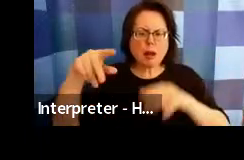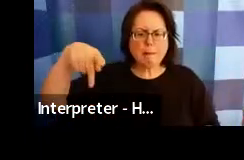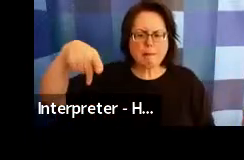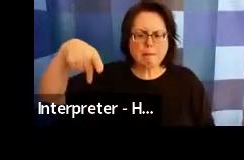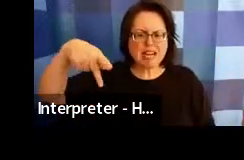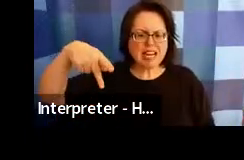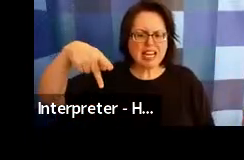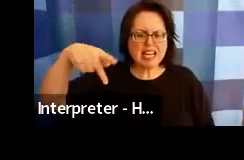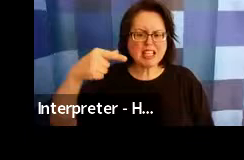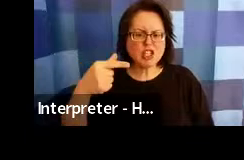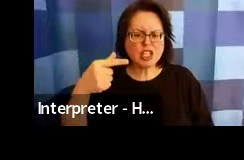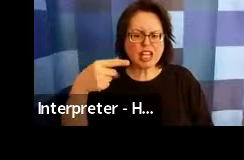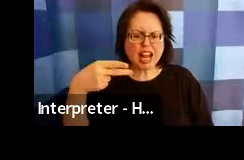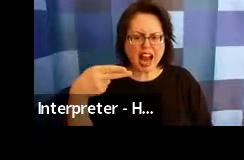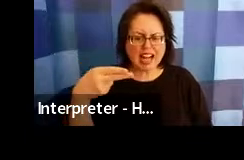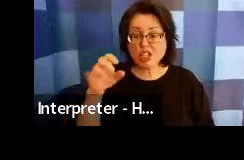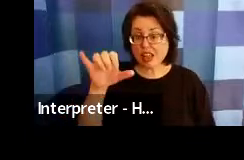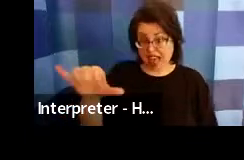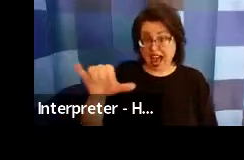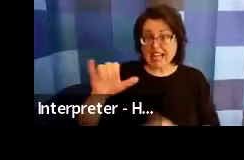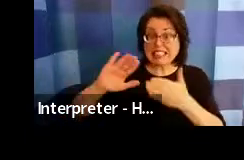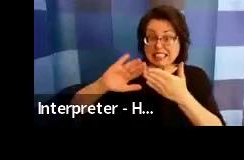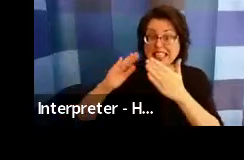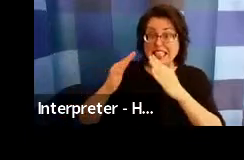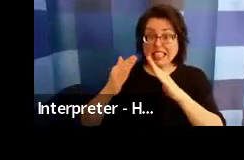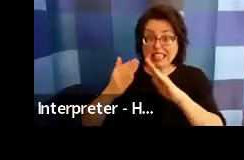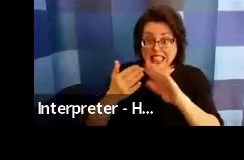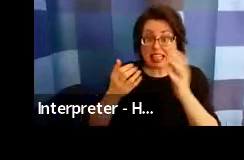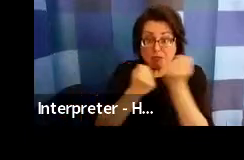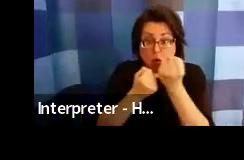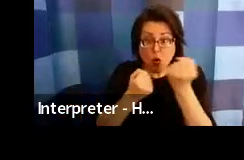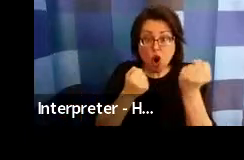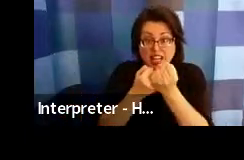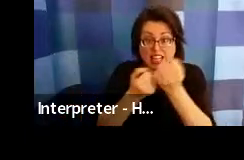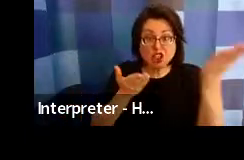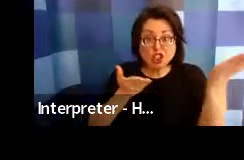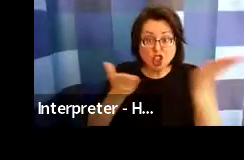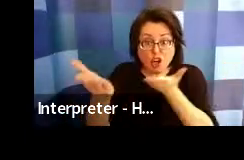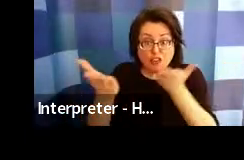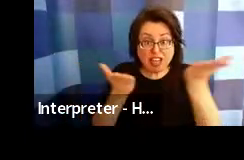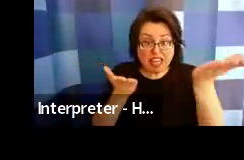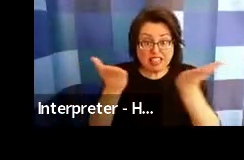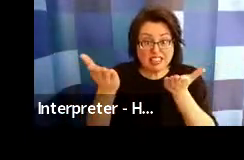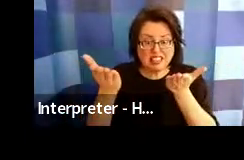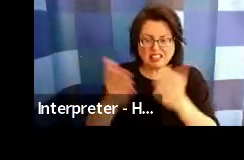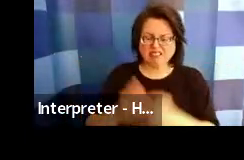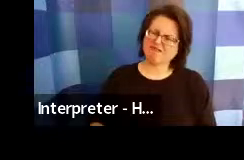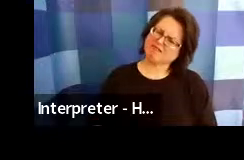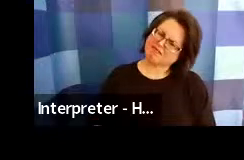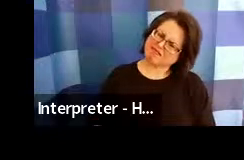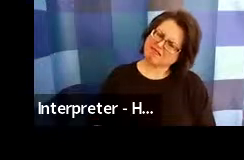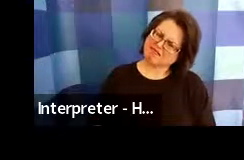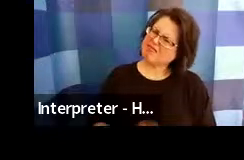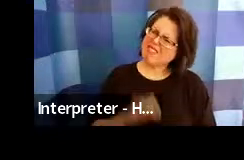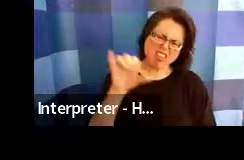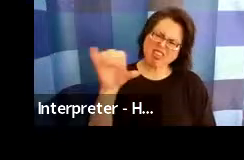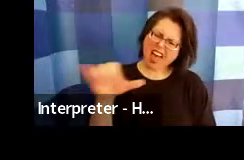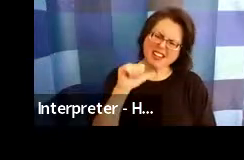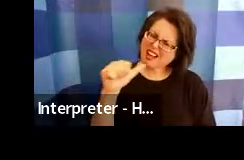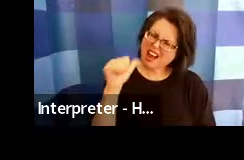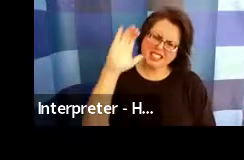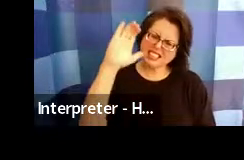a city-sponsored service, and it doesn't look like it's accessible to people